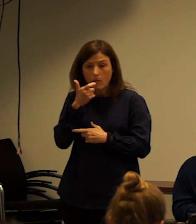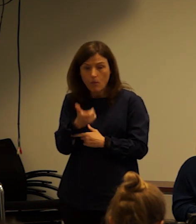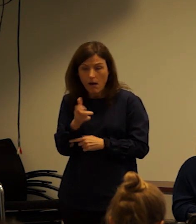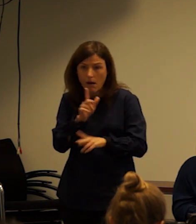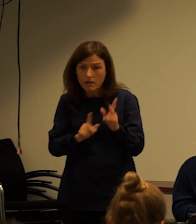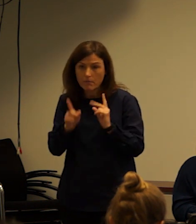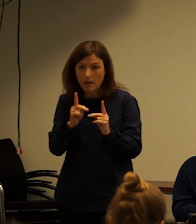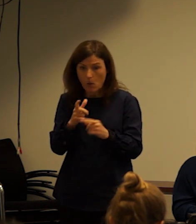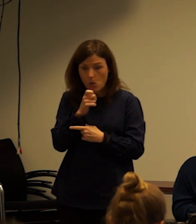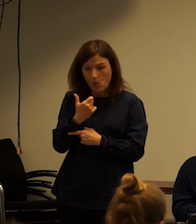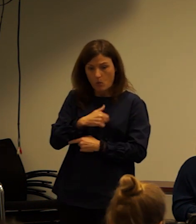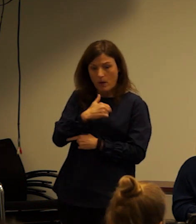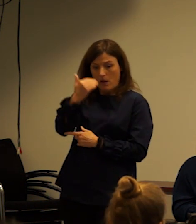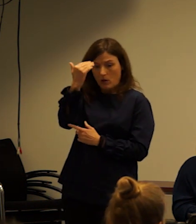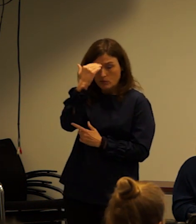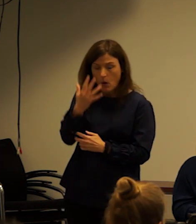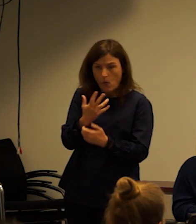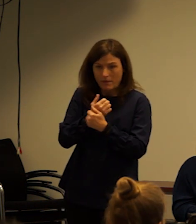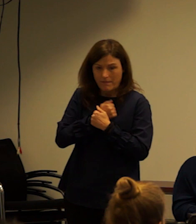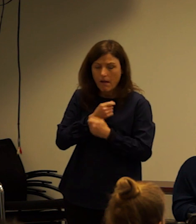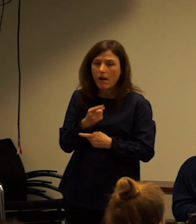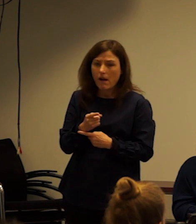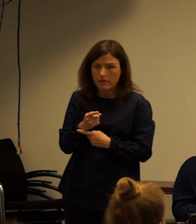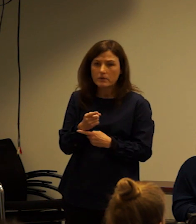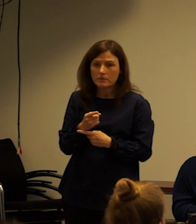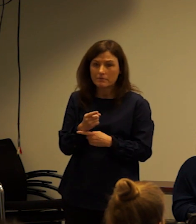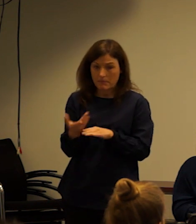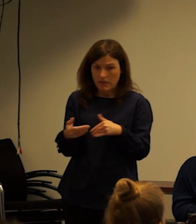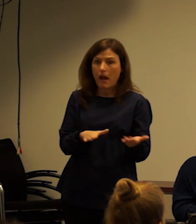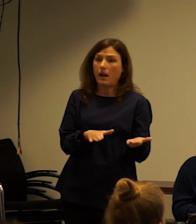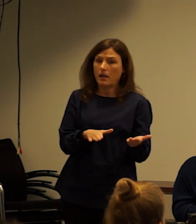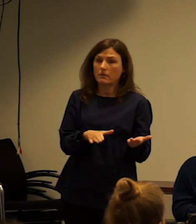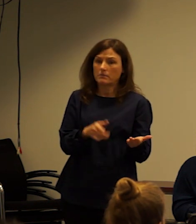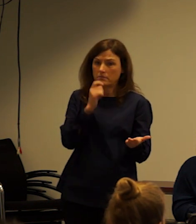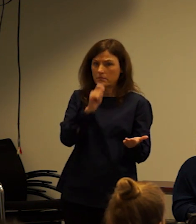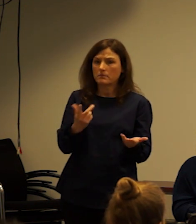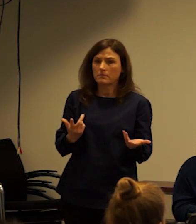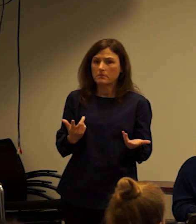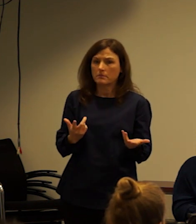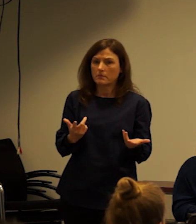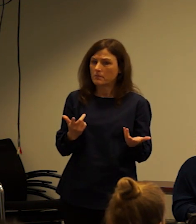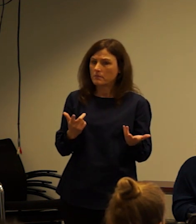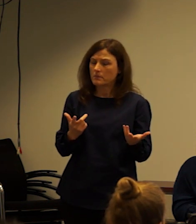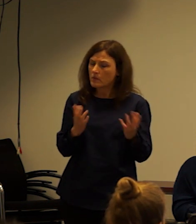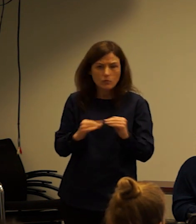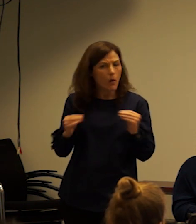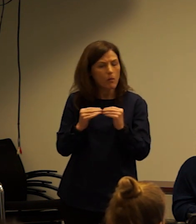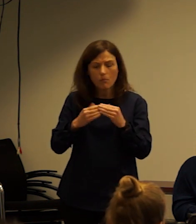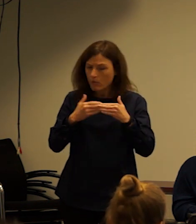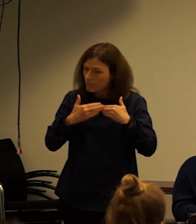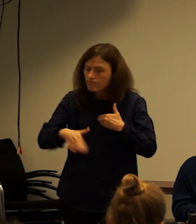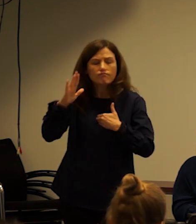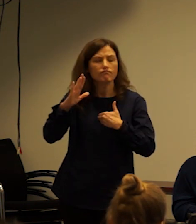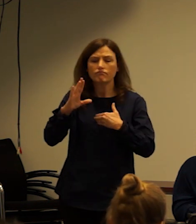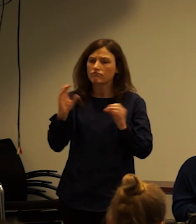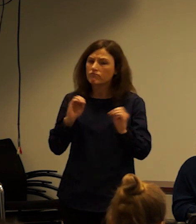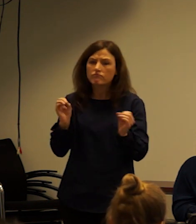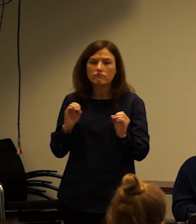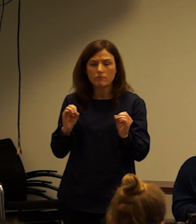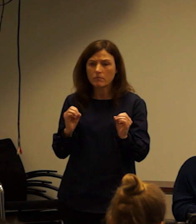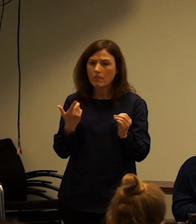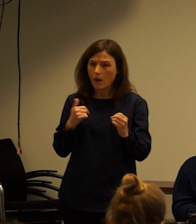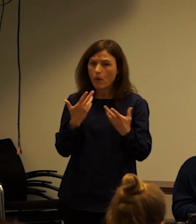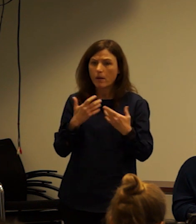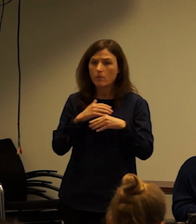people who we knew and loved die. No more. And the only way we're